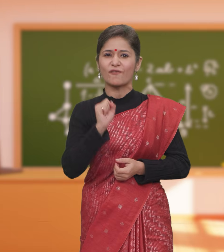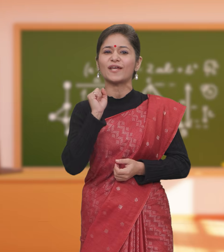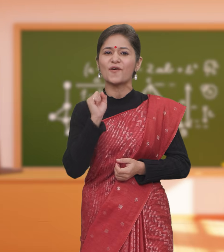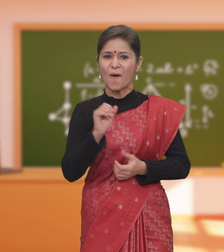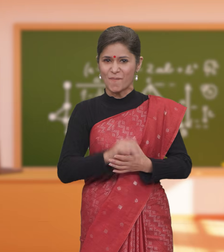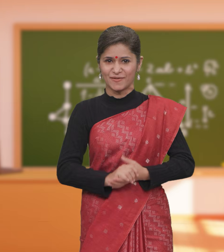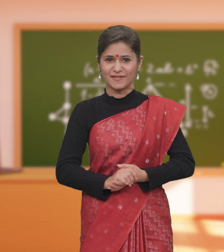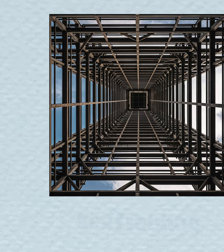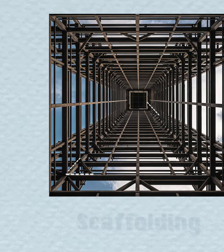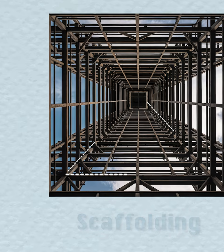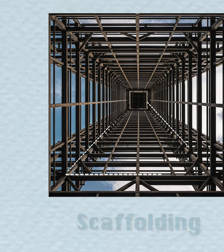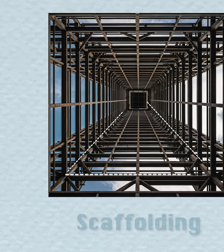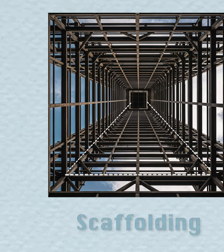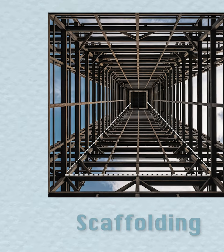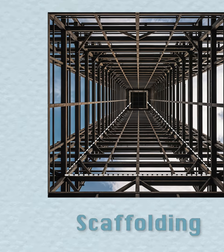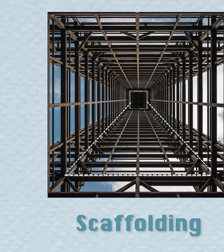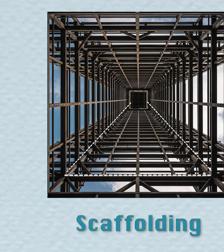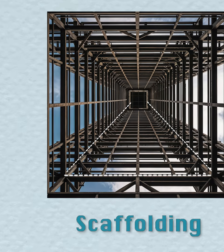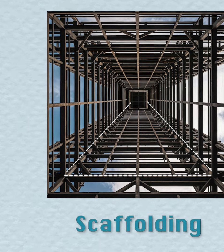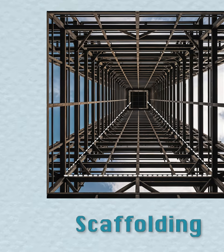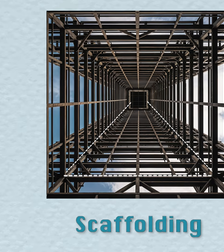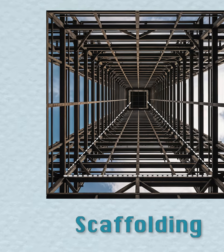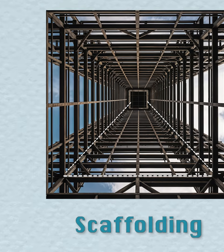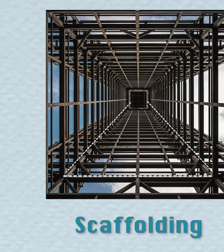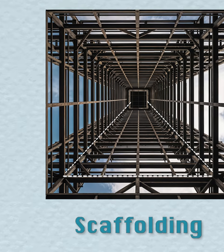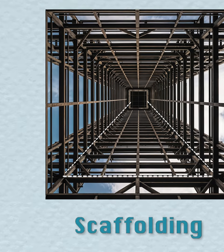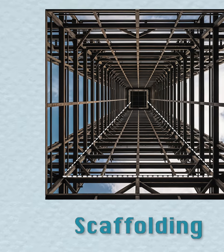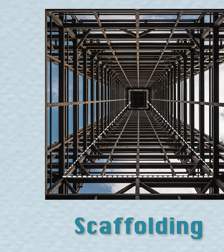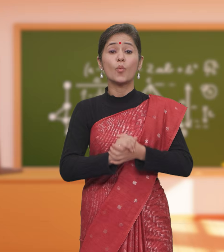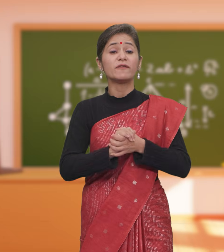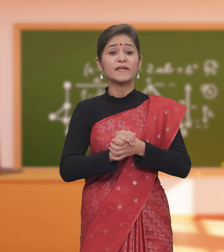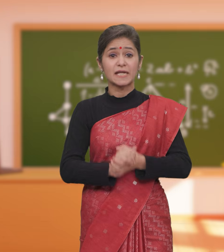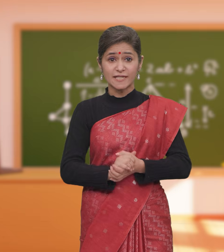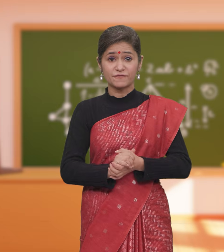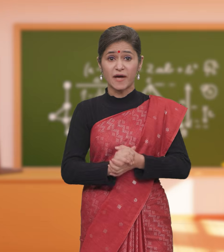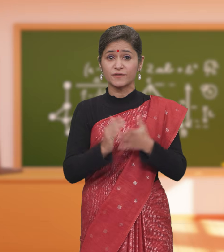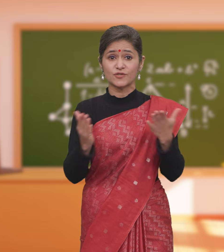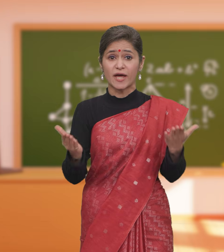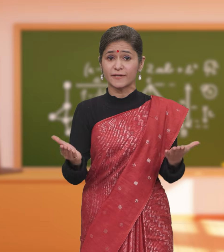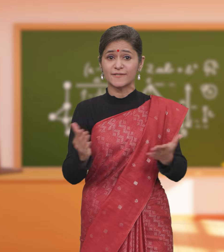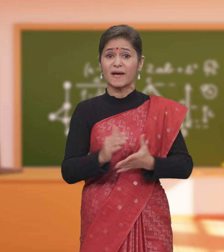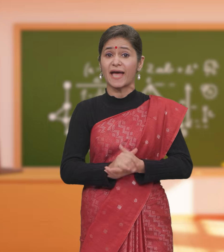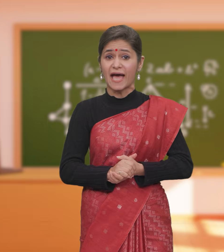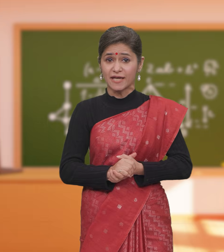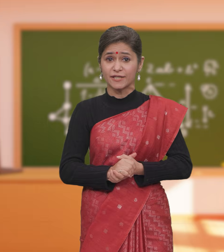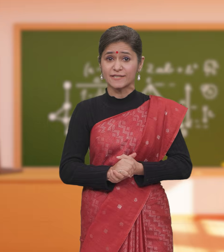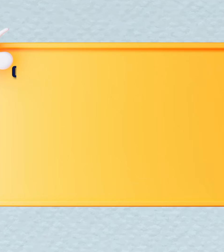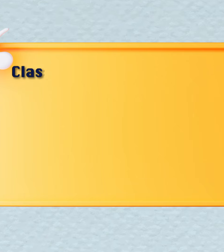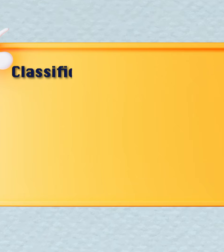very common and are used in scaffolding everywhere. When we classify the triangles by angles, then